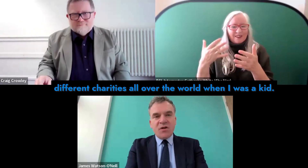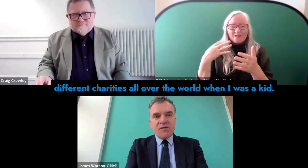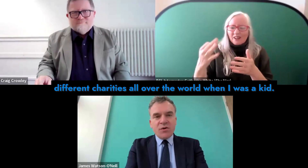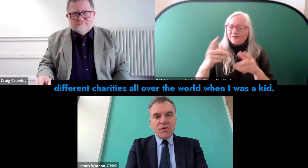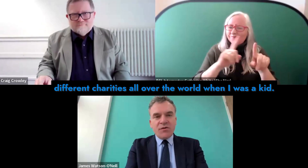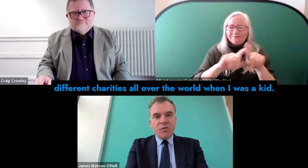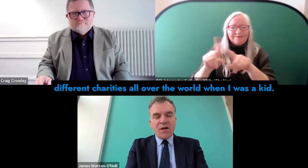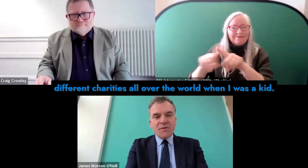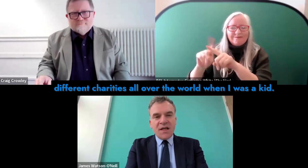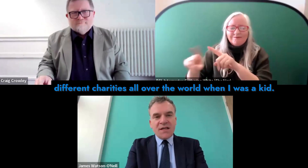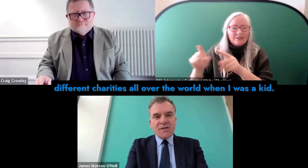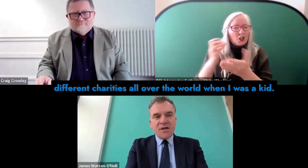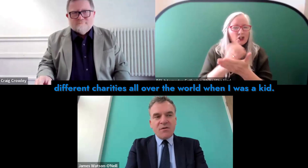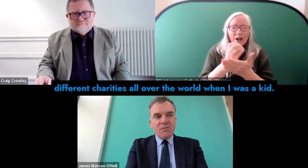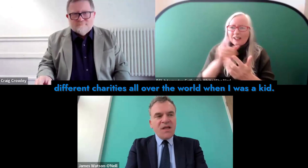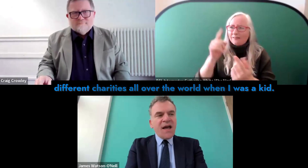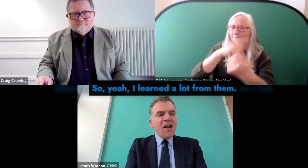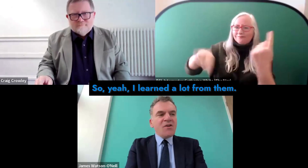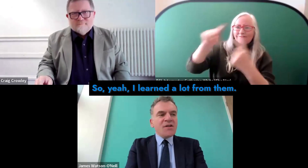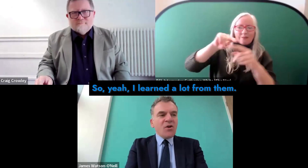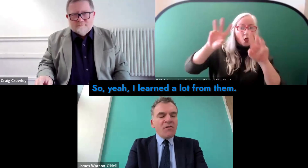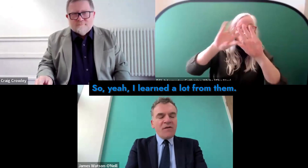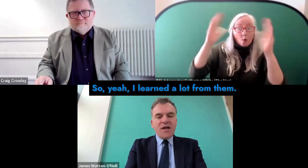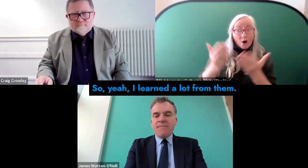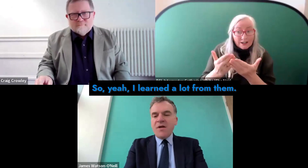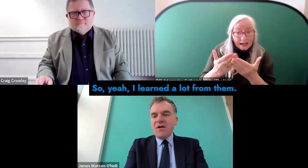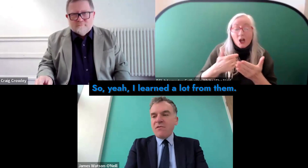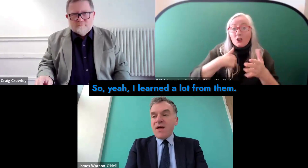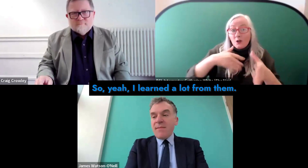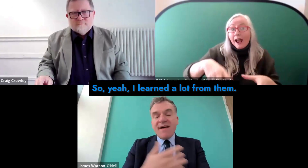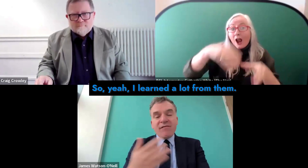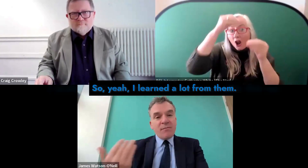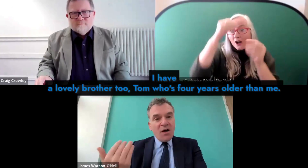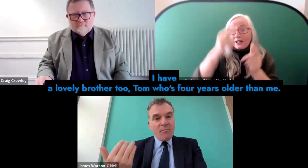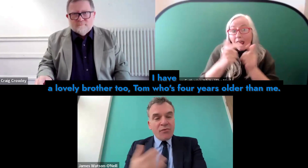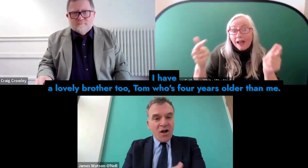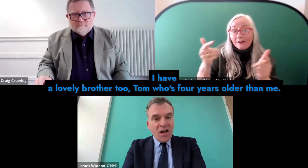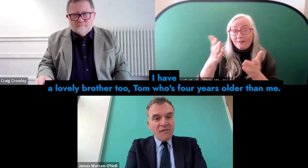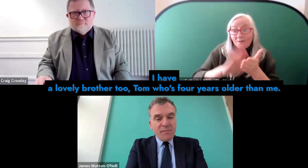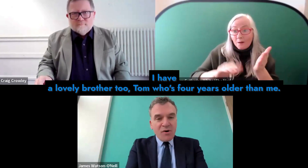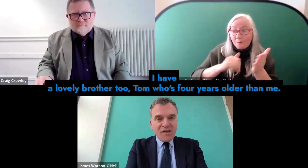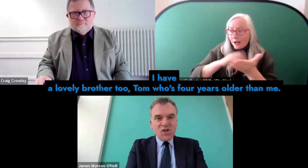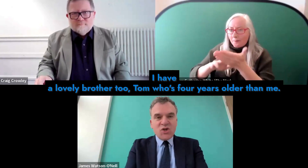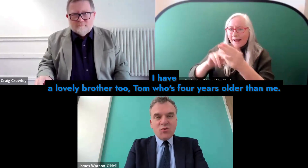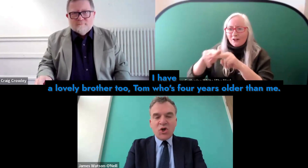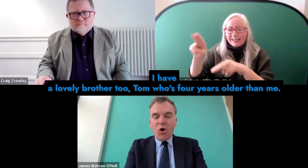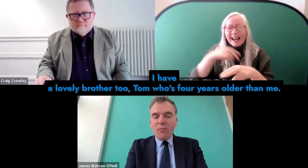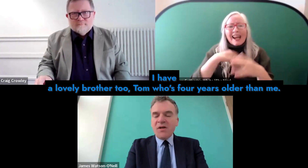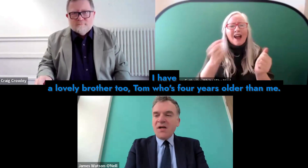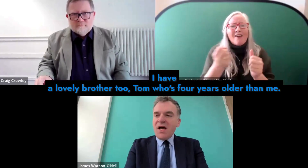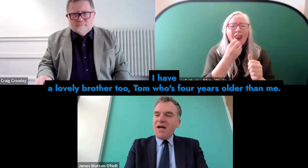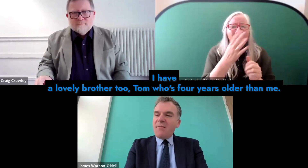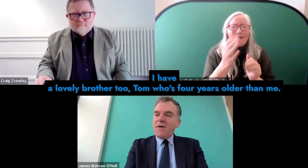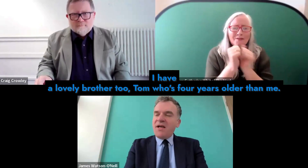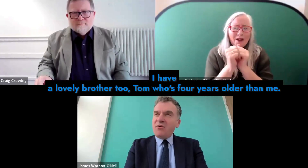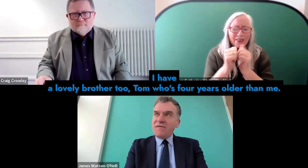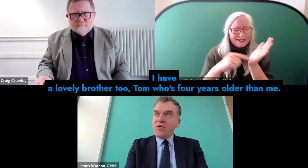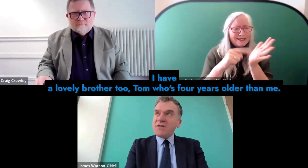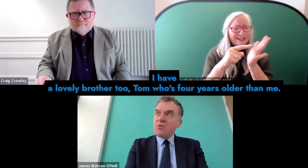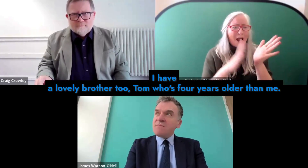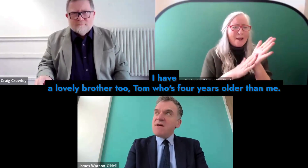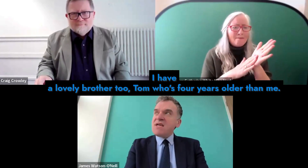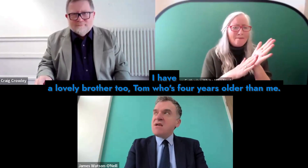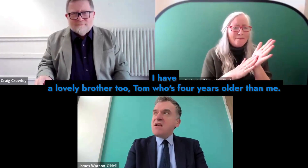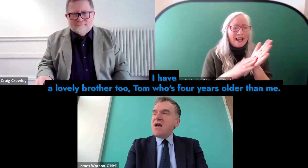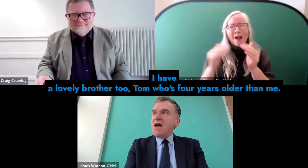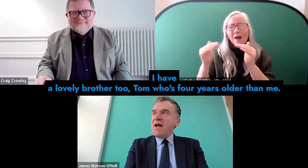lots of different charities all over the world when I was a kid. So yeah, I learned a lot from them. I have a lovely brother too, Tom,